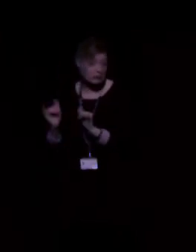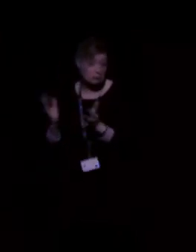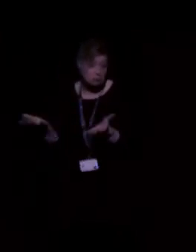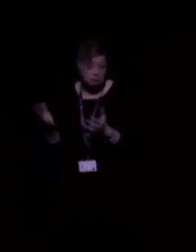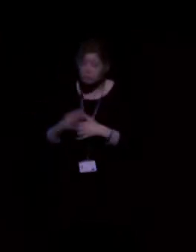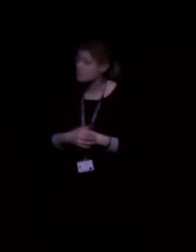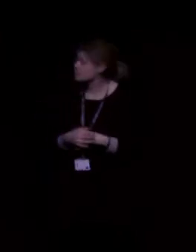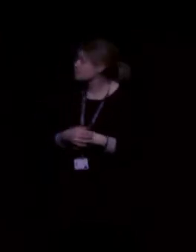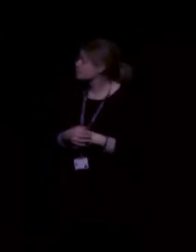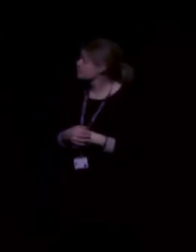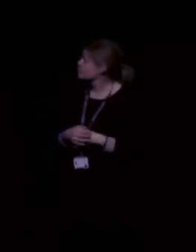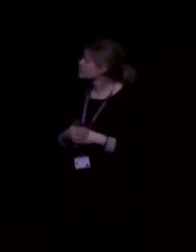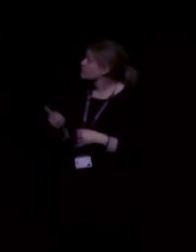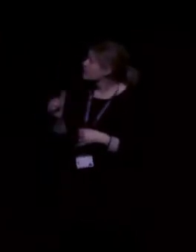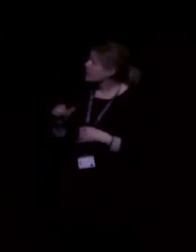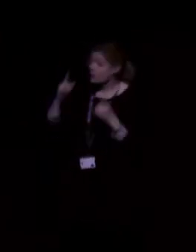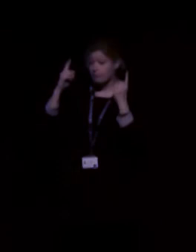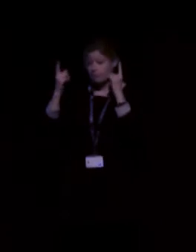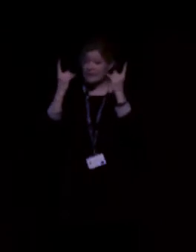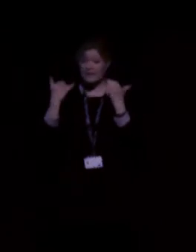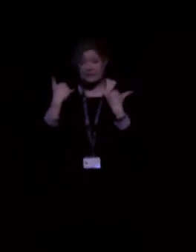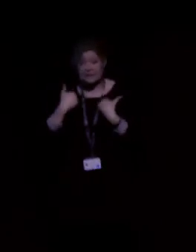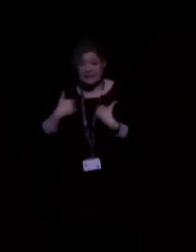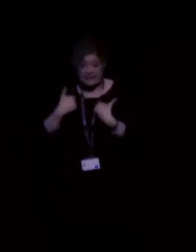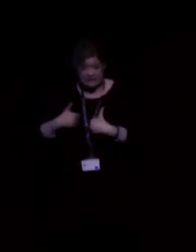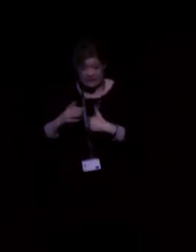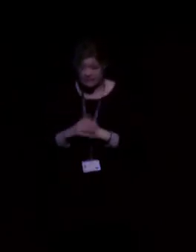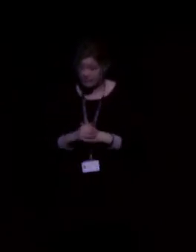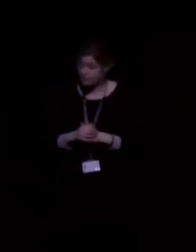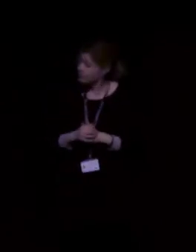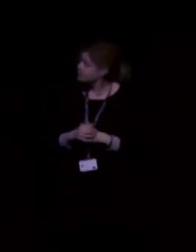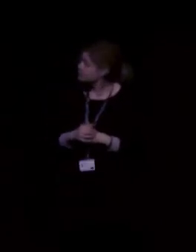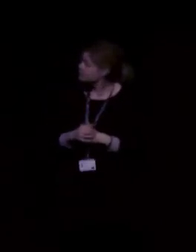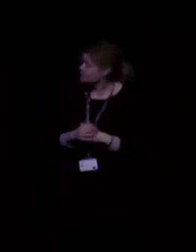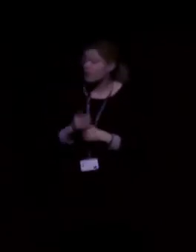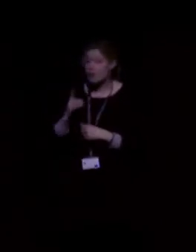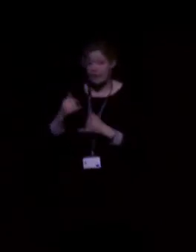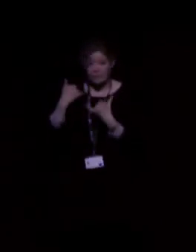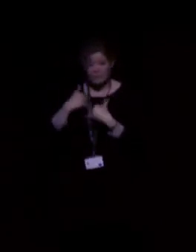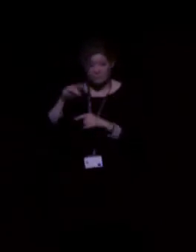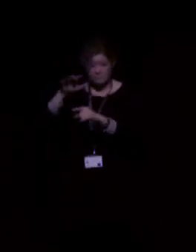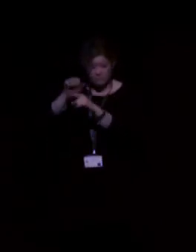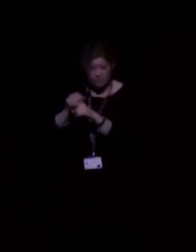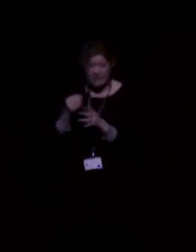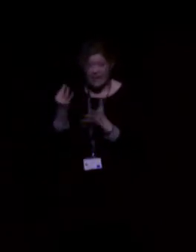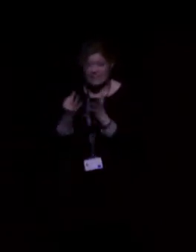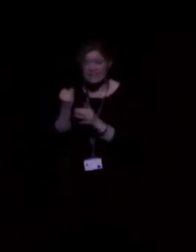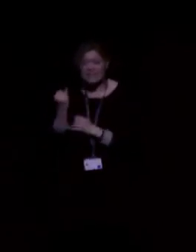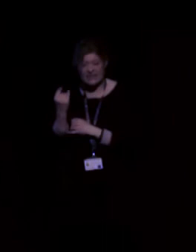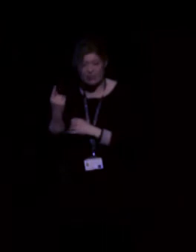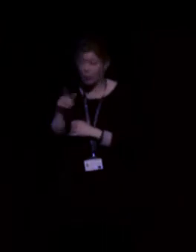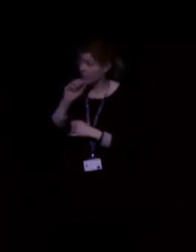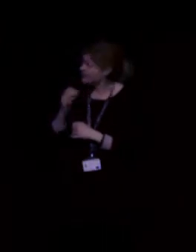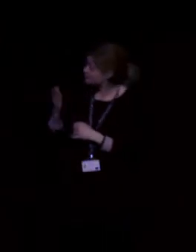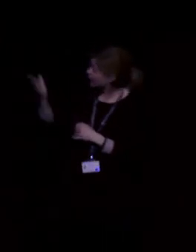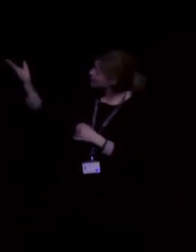So finally on to Ménière's disease. This is a condition described in 1861 by Prosper Ménière, and he was